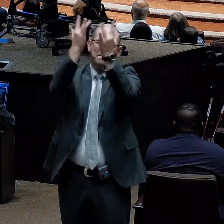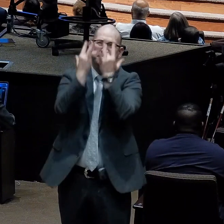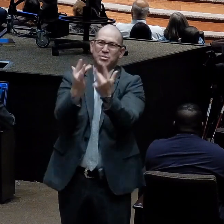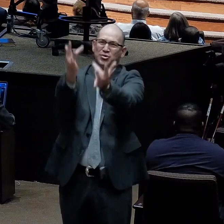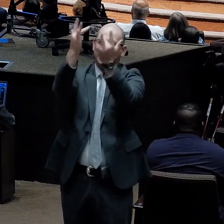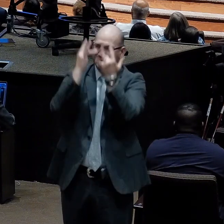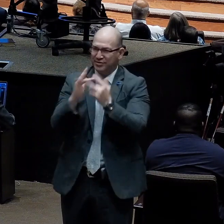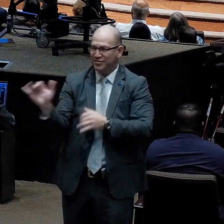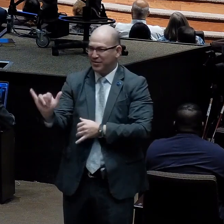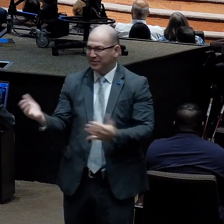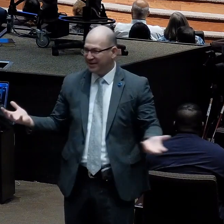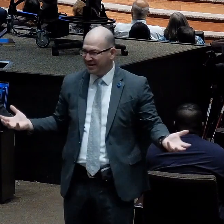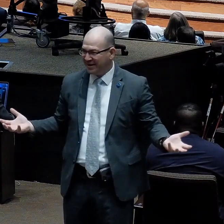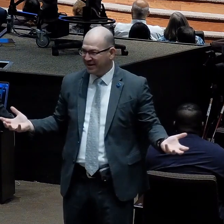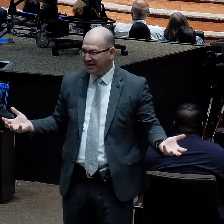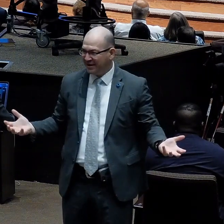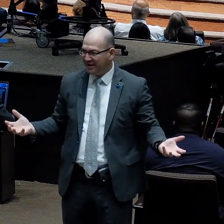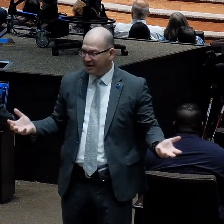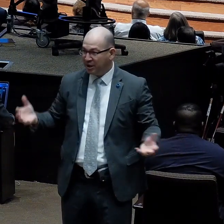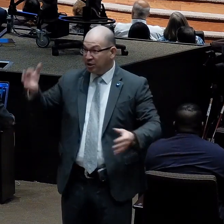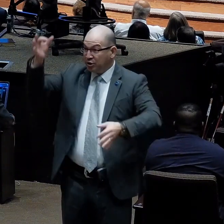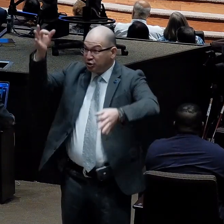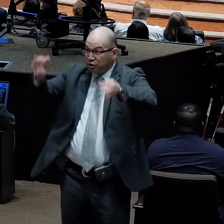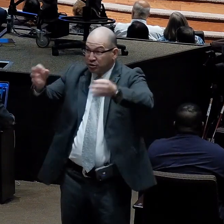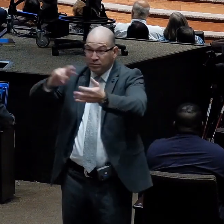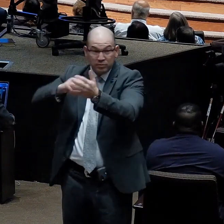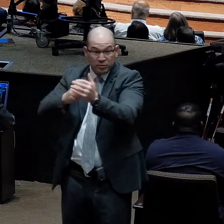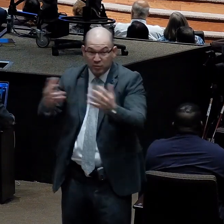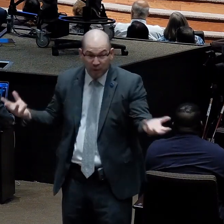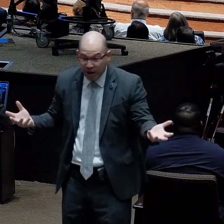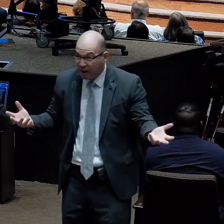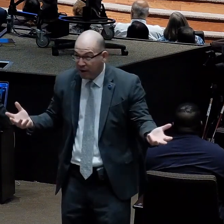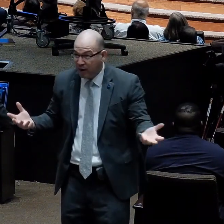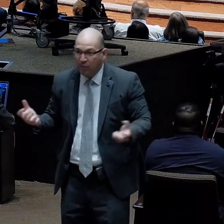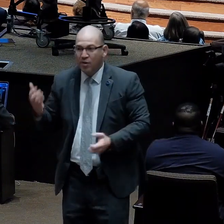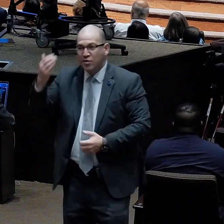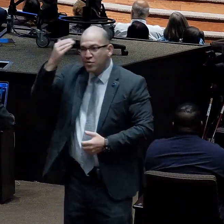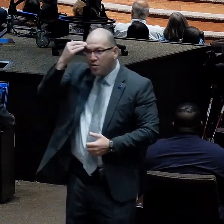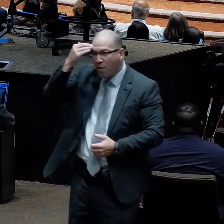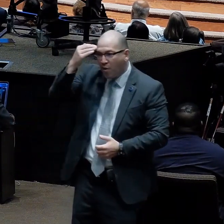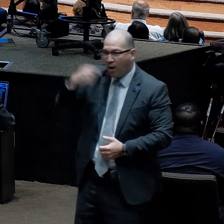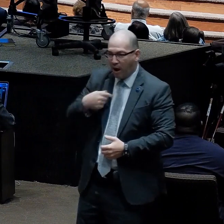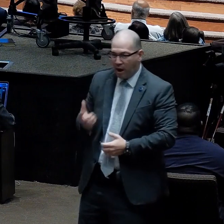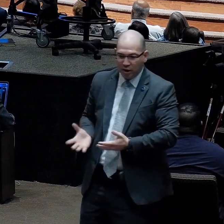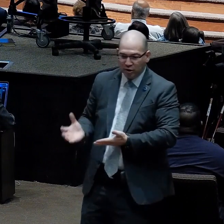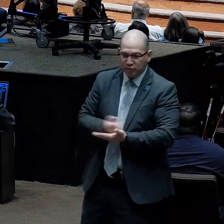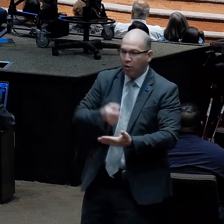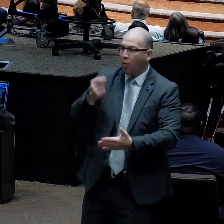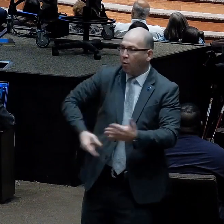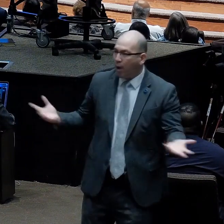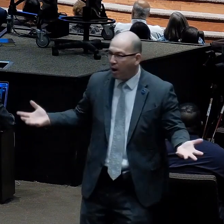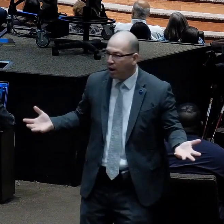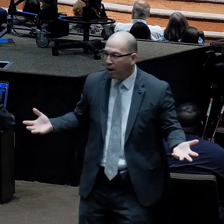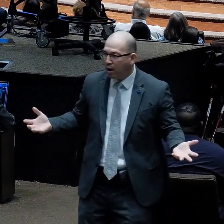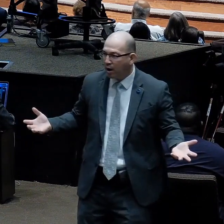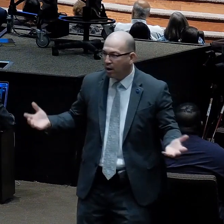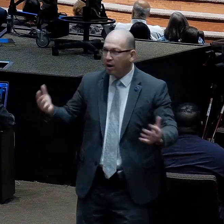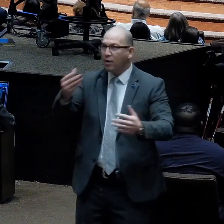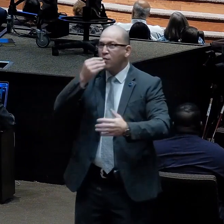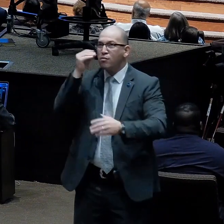Do you want to know what justice is? Do you want to know what I deserve? I don't deserve a home in heaven.